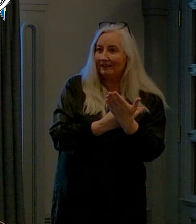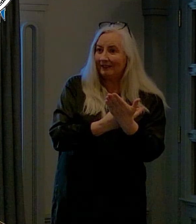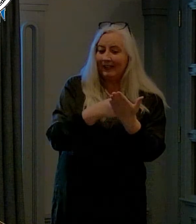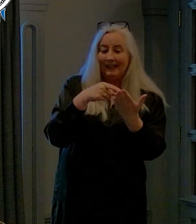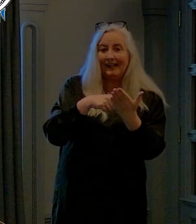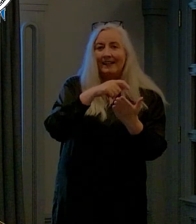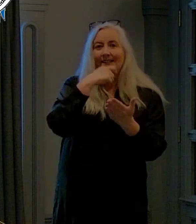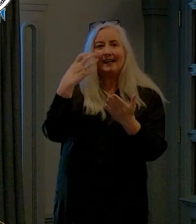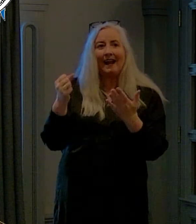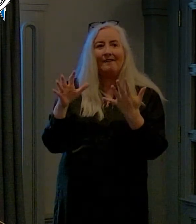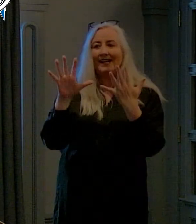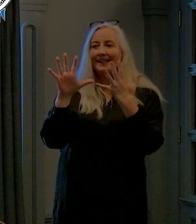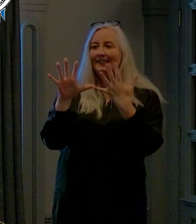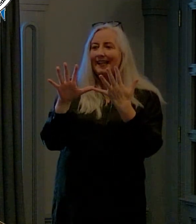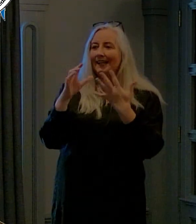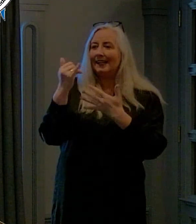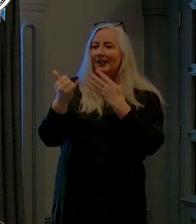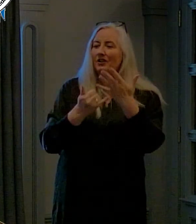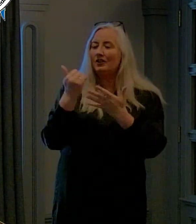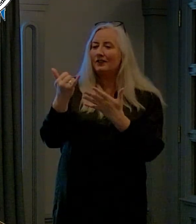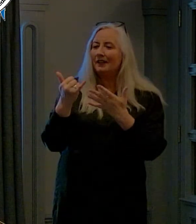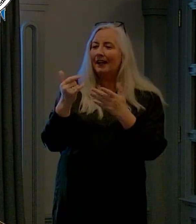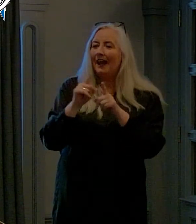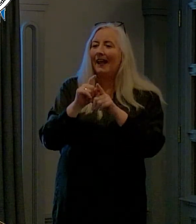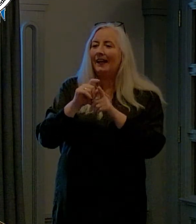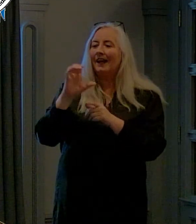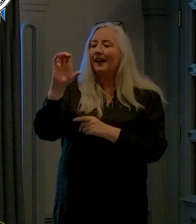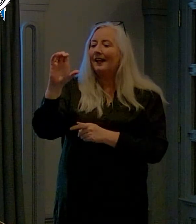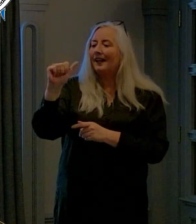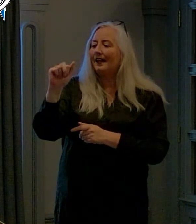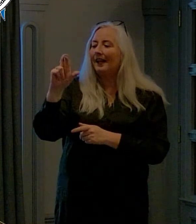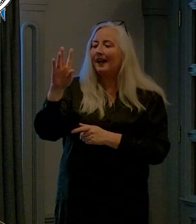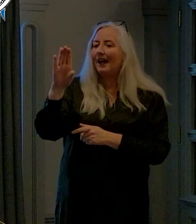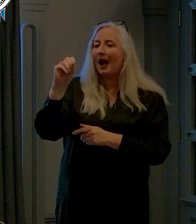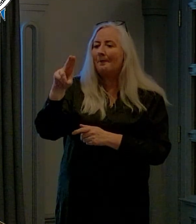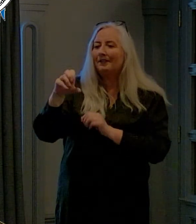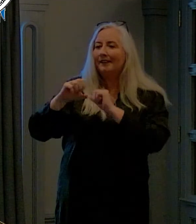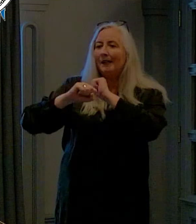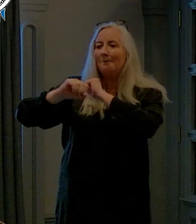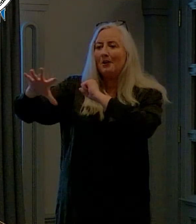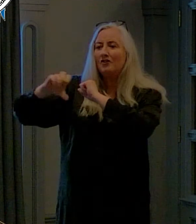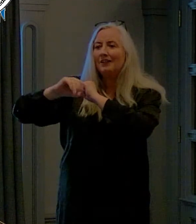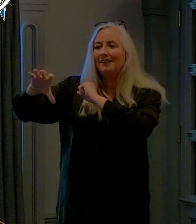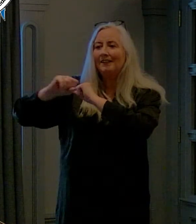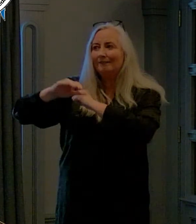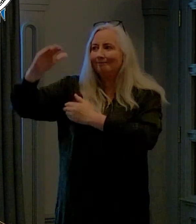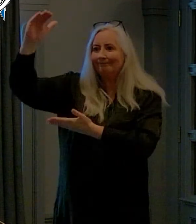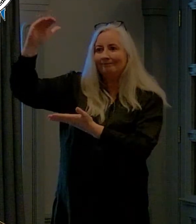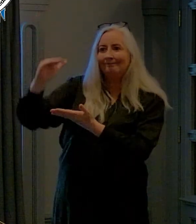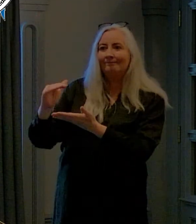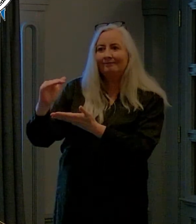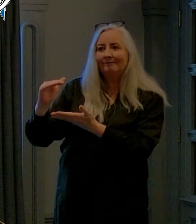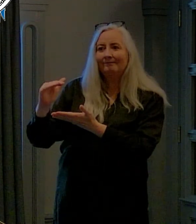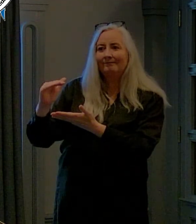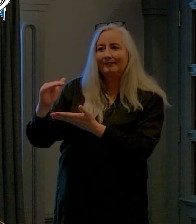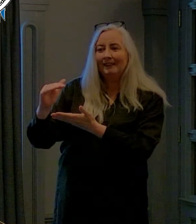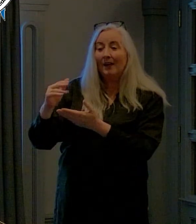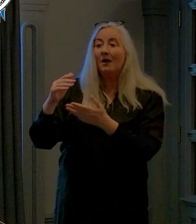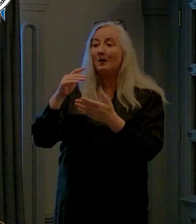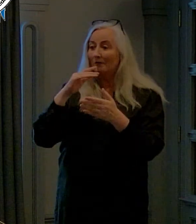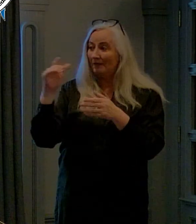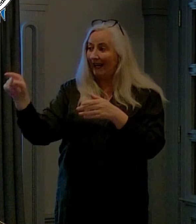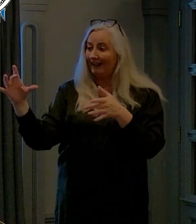10 years to have our emissions, our carbon emissions, to be able to stave off the worst effects of climate